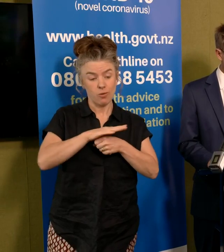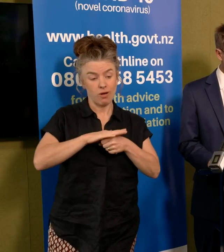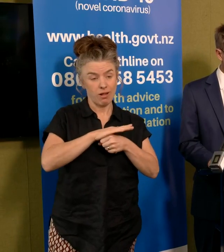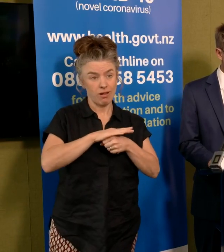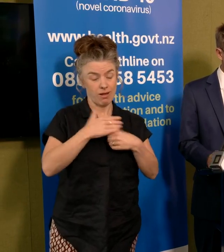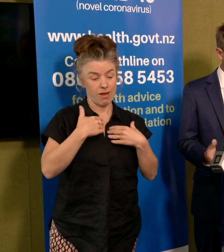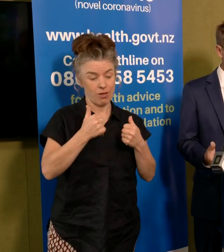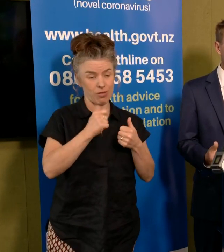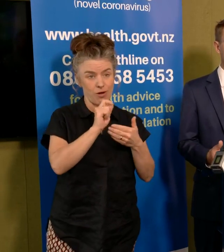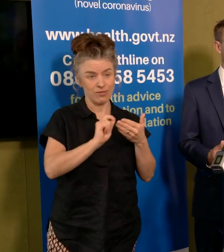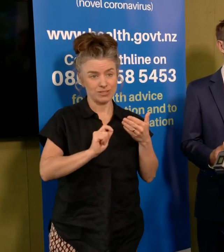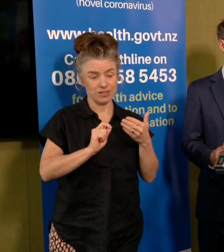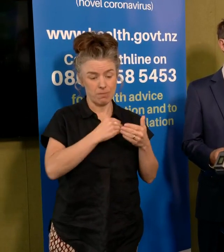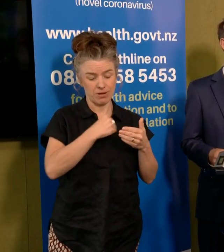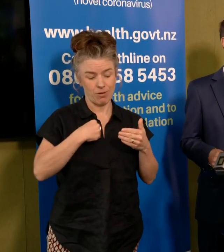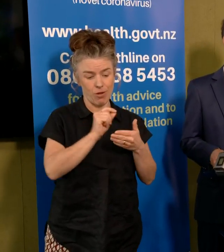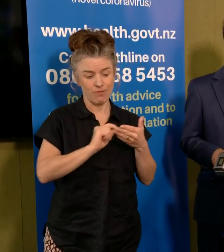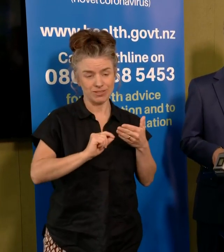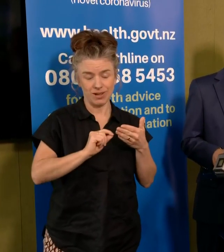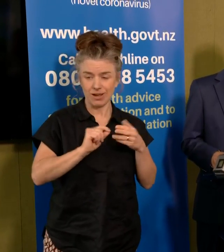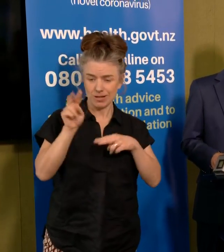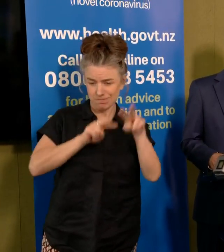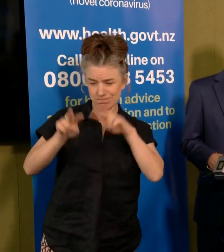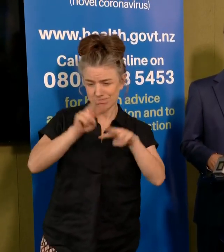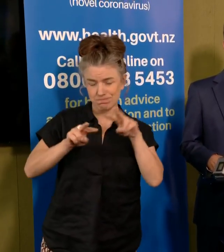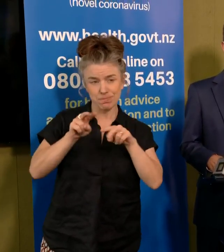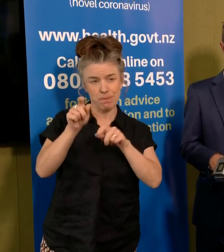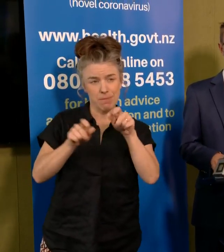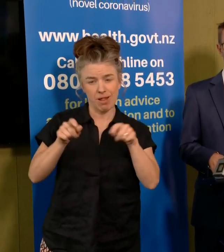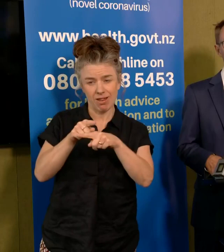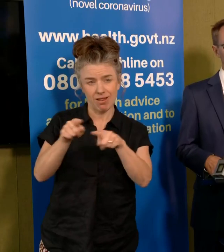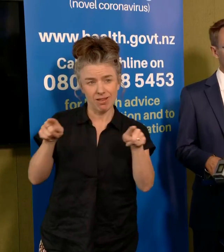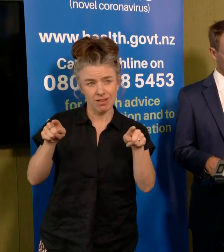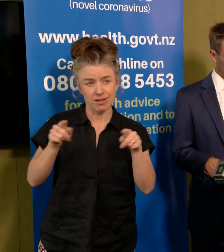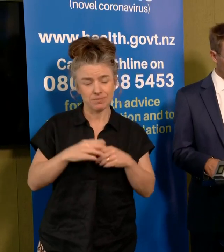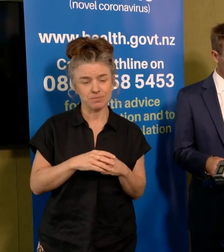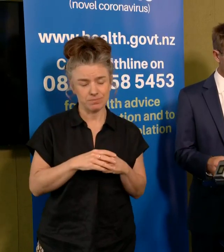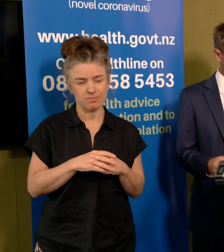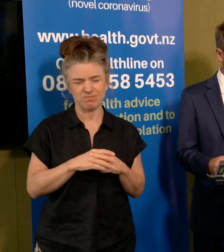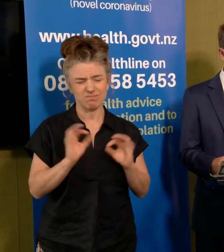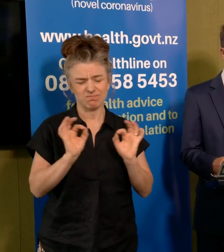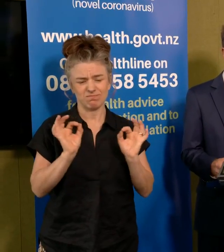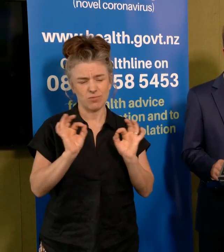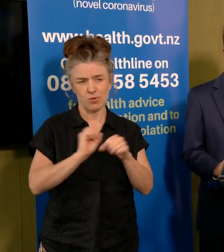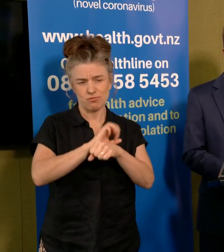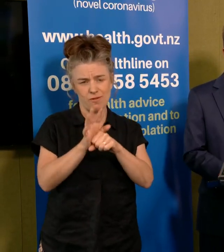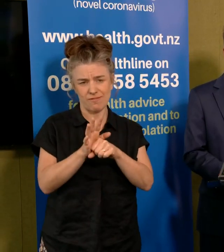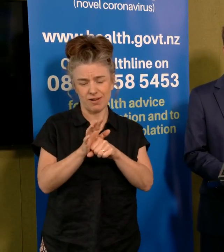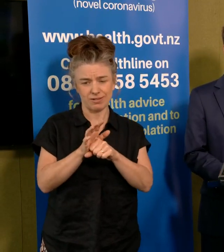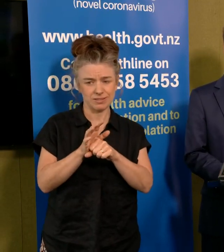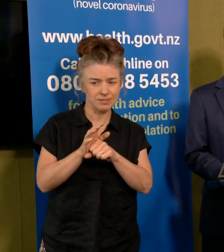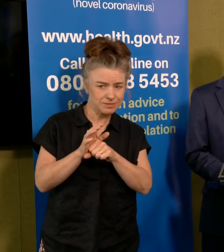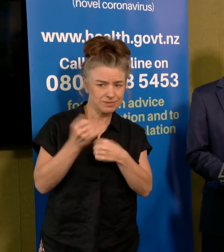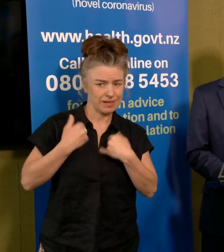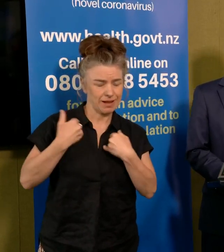medical officer of health, and as we anticipated from our assessment before it docked, there were no COVID-19